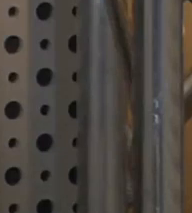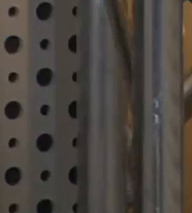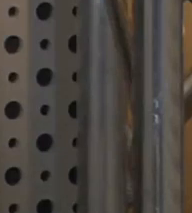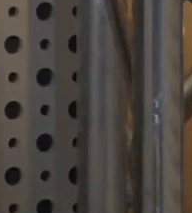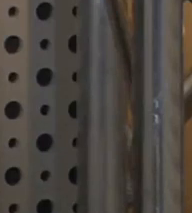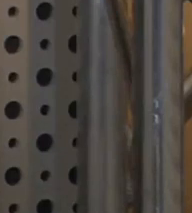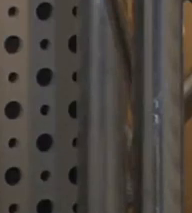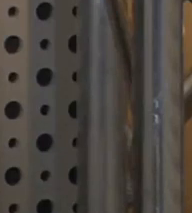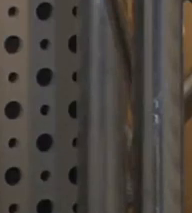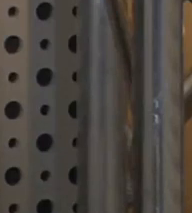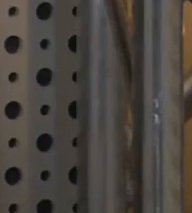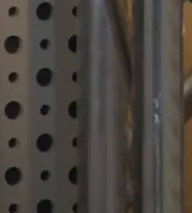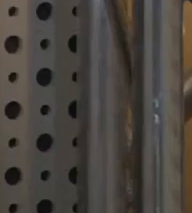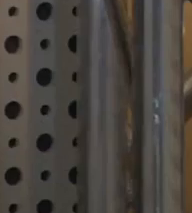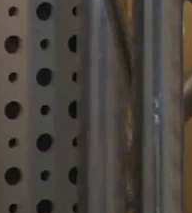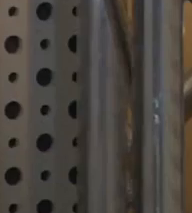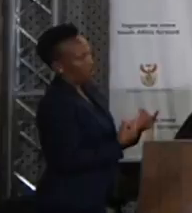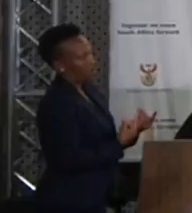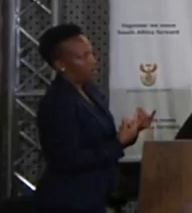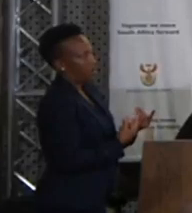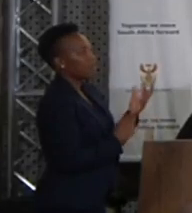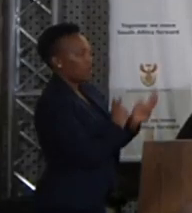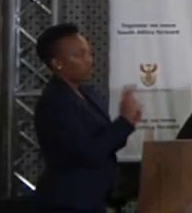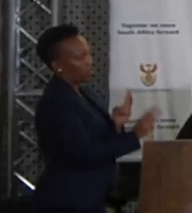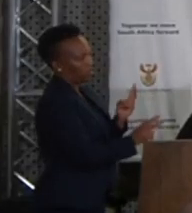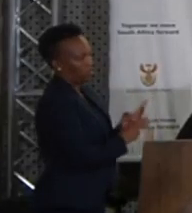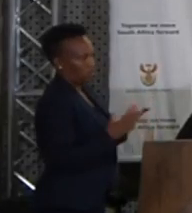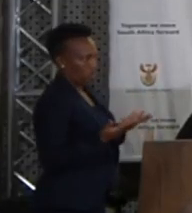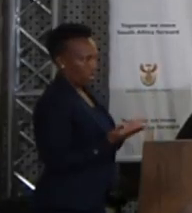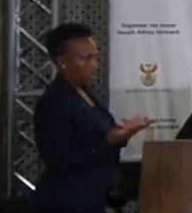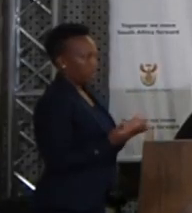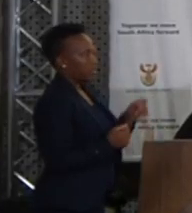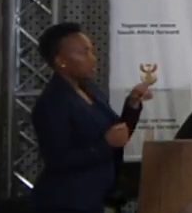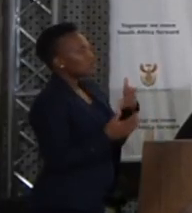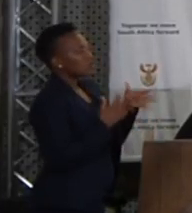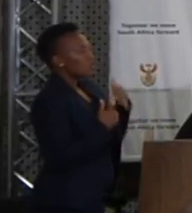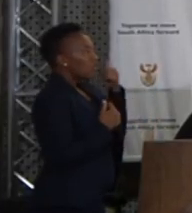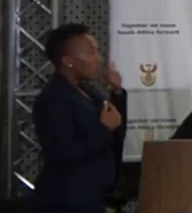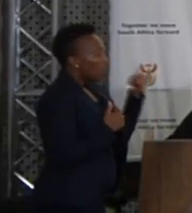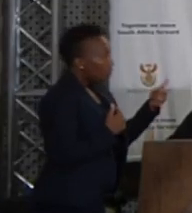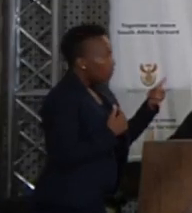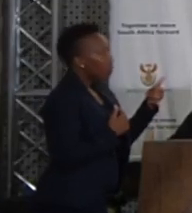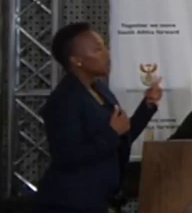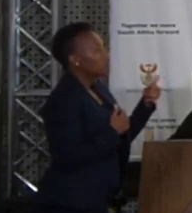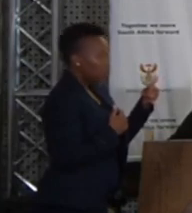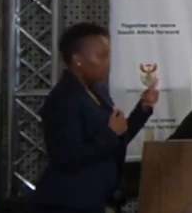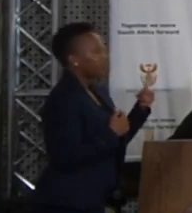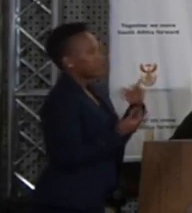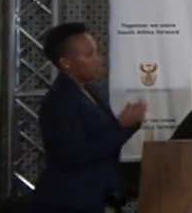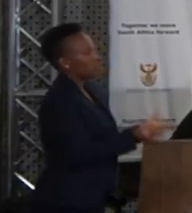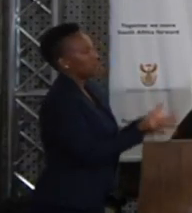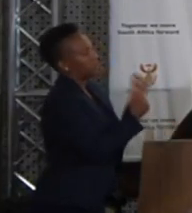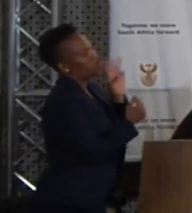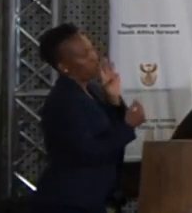give you the number, which I keep repeating, of where you will call to be able to get